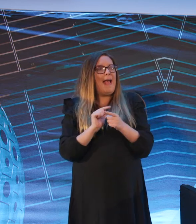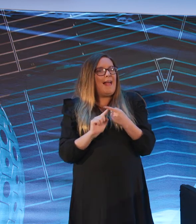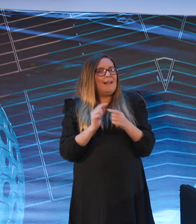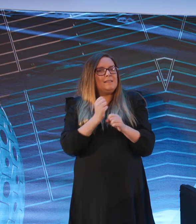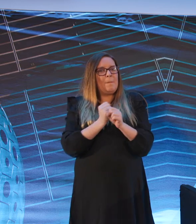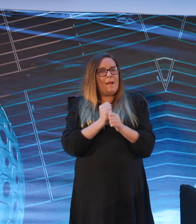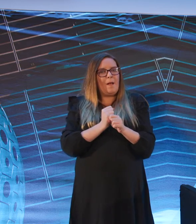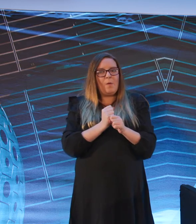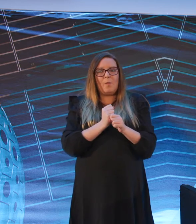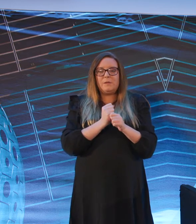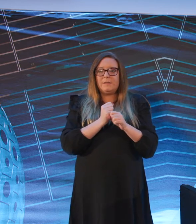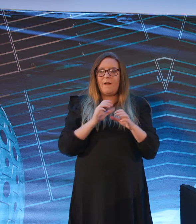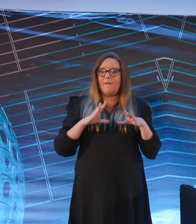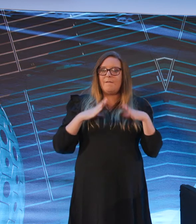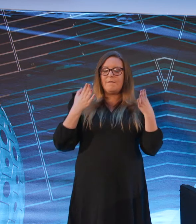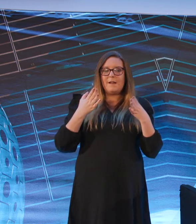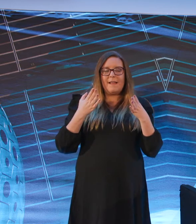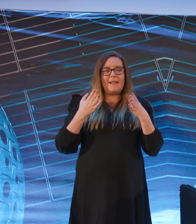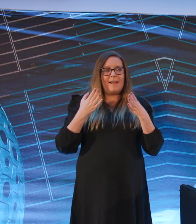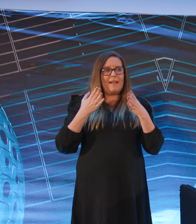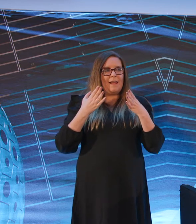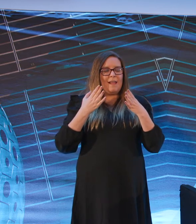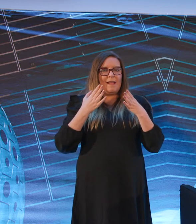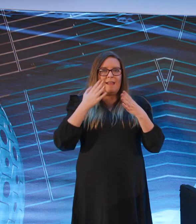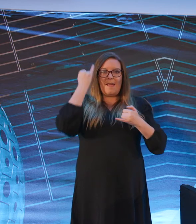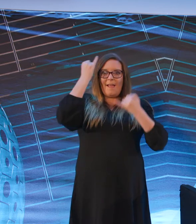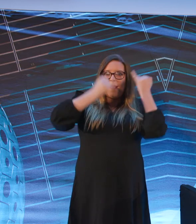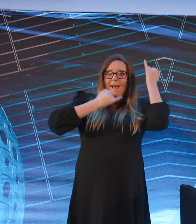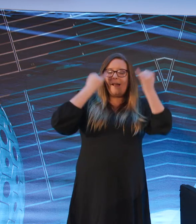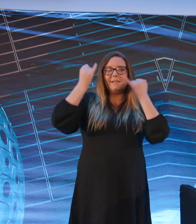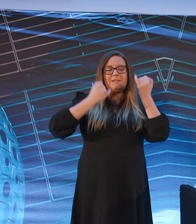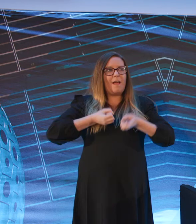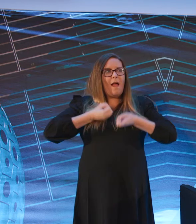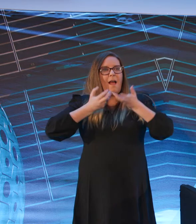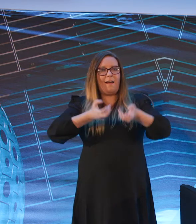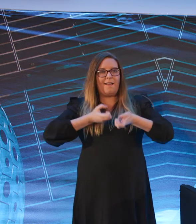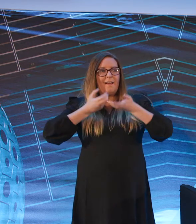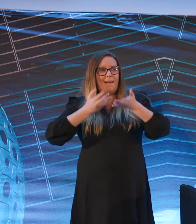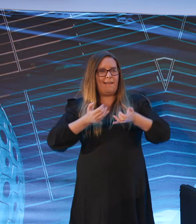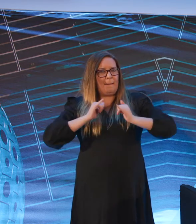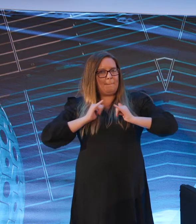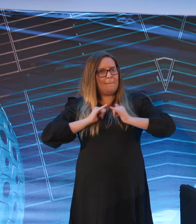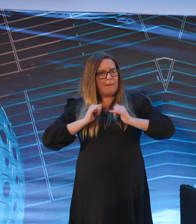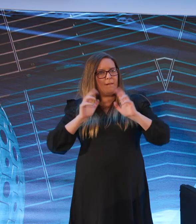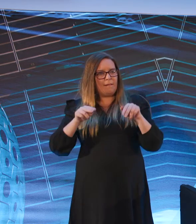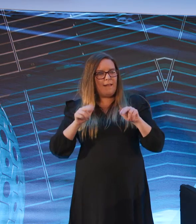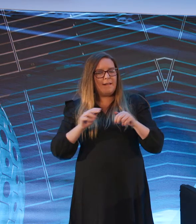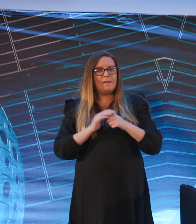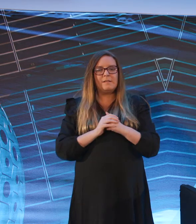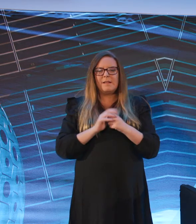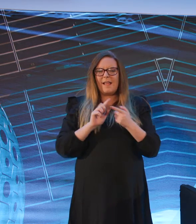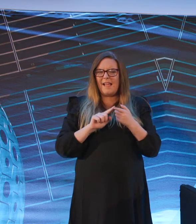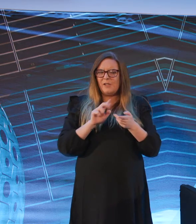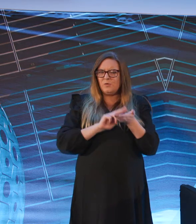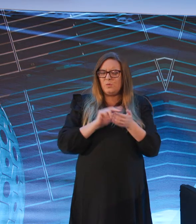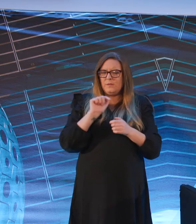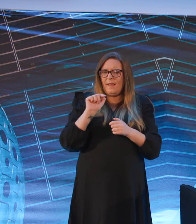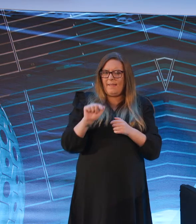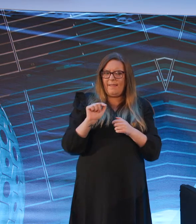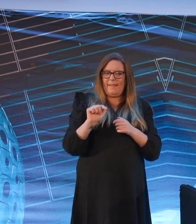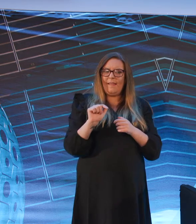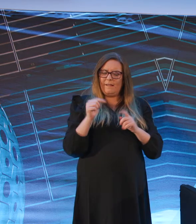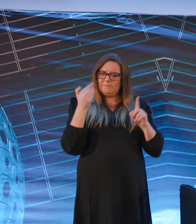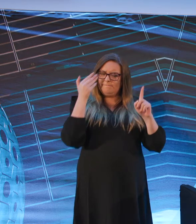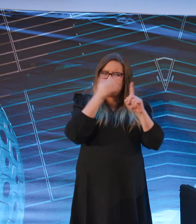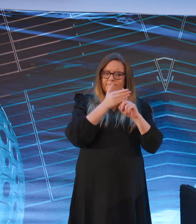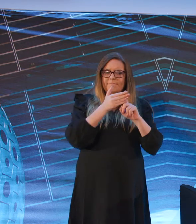and fresh flow of ideas. And fostering that cultivation of the mind is to realize